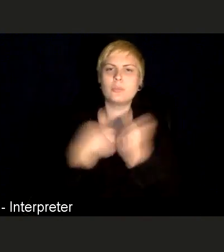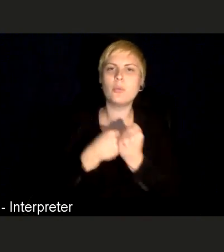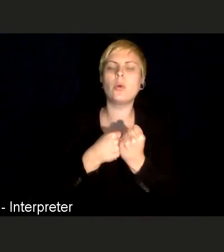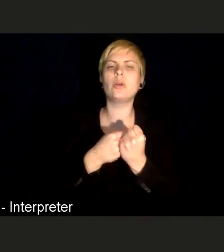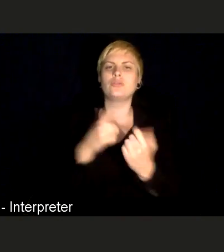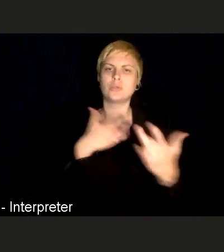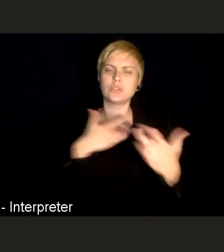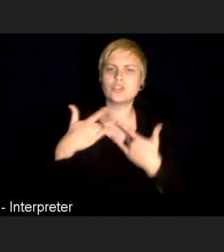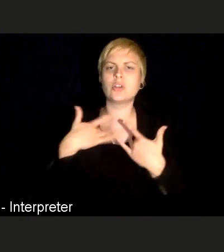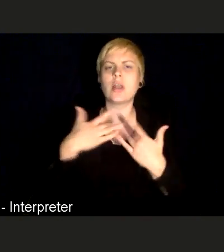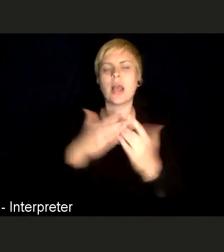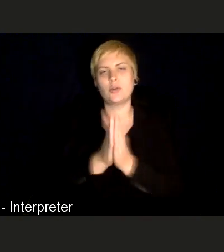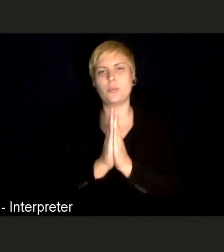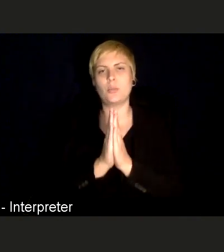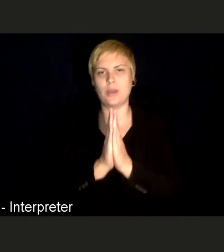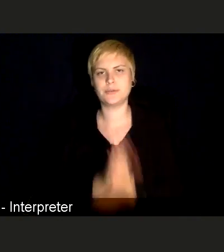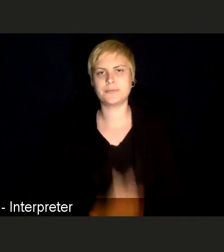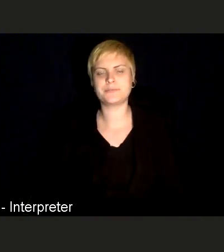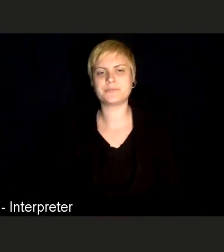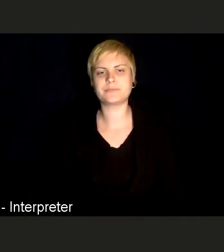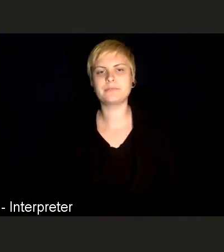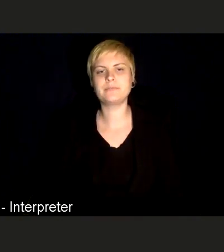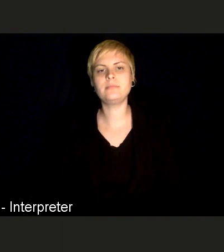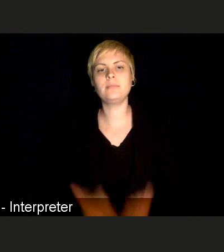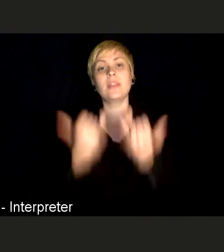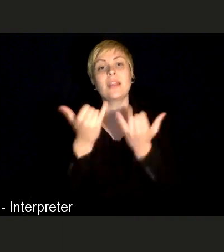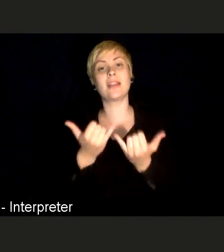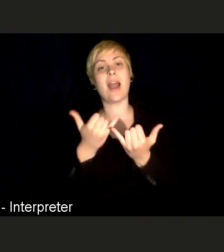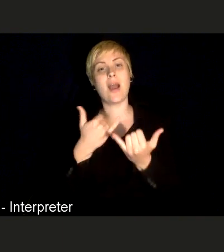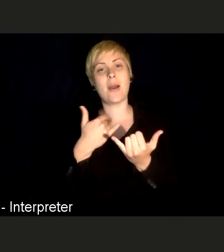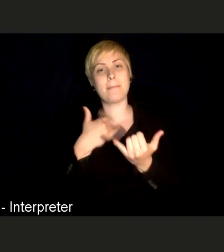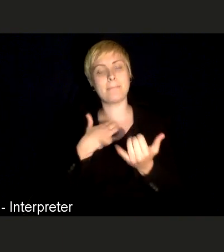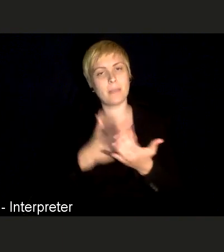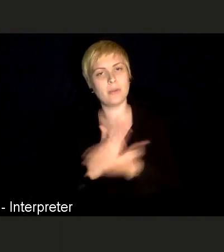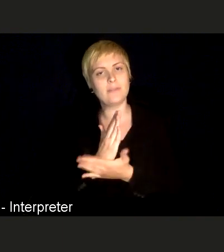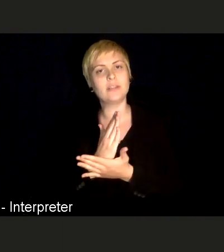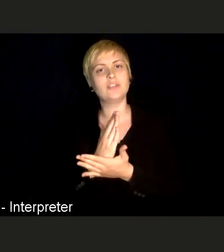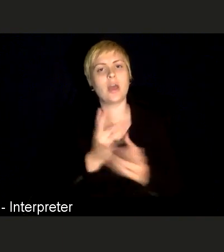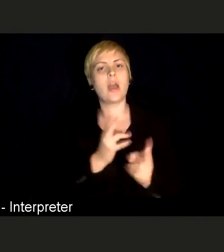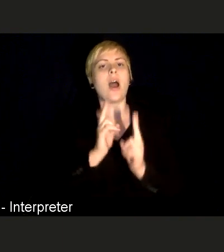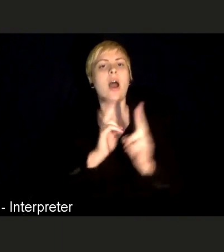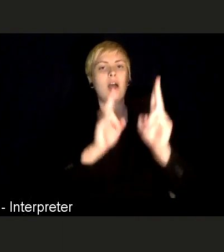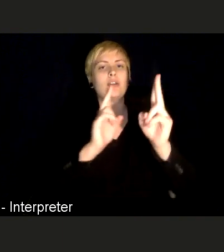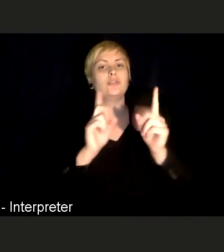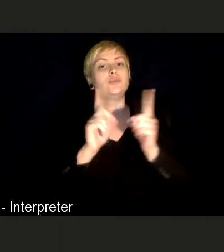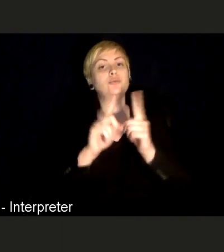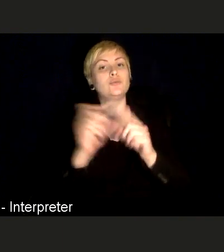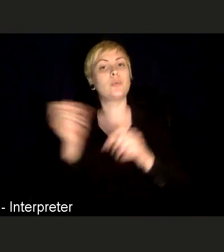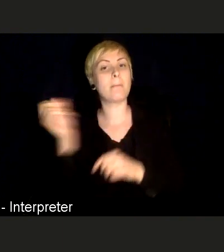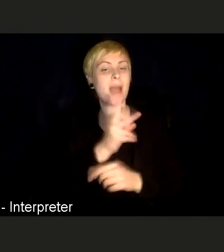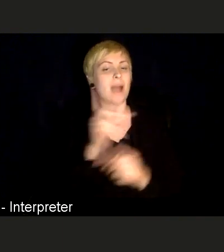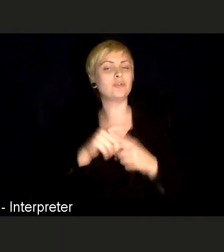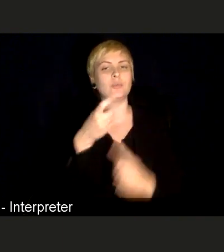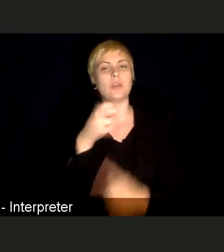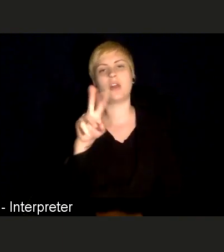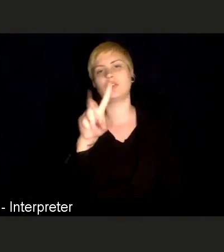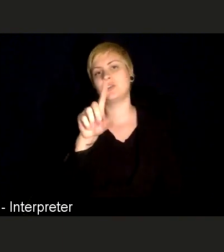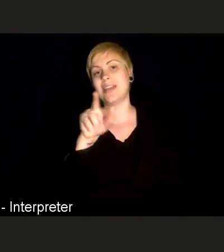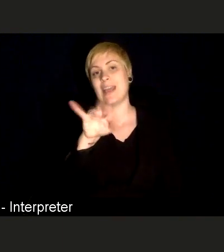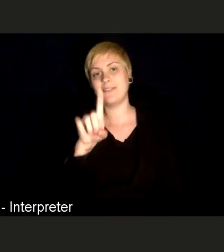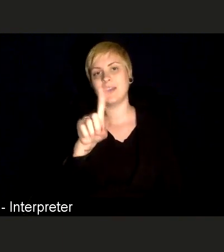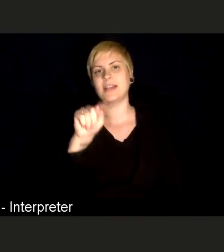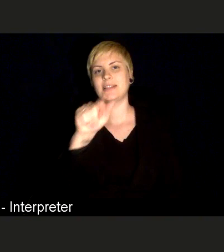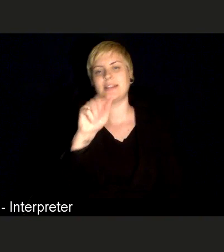and your prayers. It is now my privilege and honor to bring you back to Dr. David Tam, our